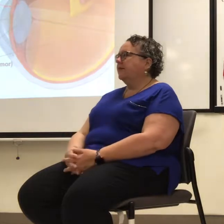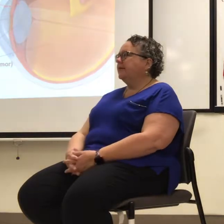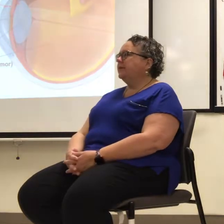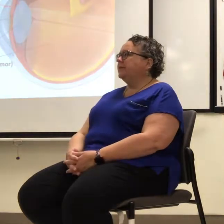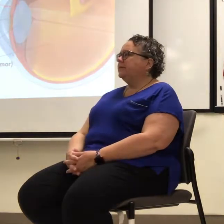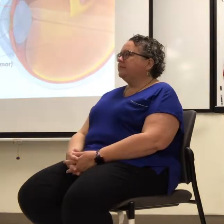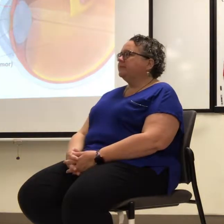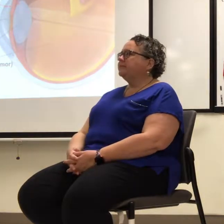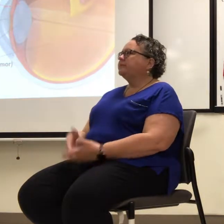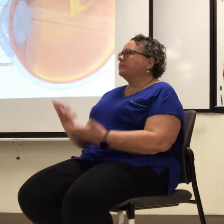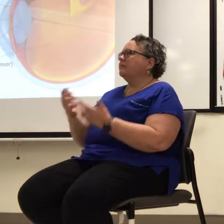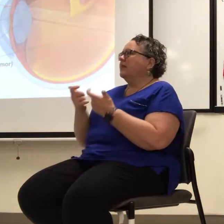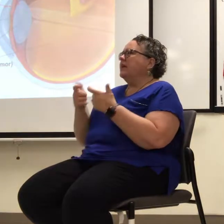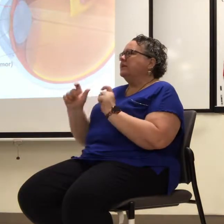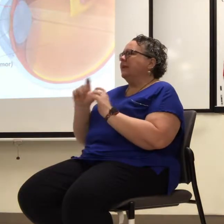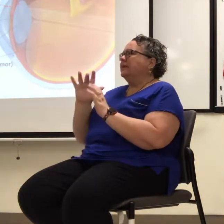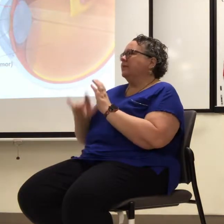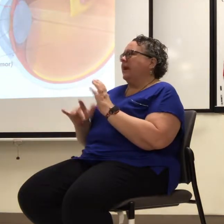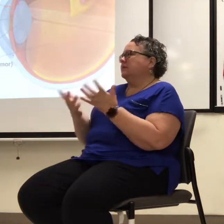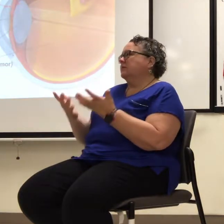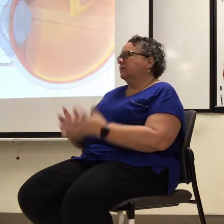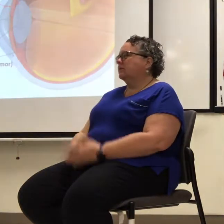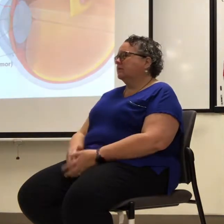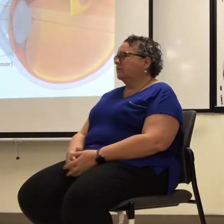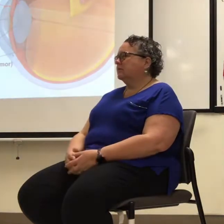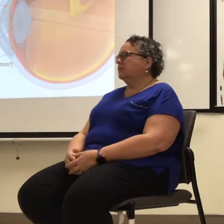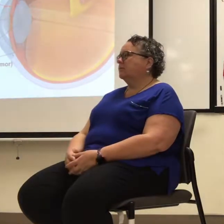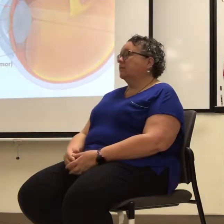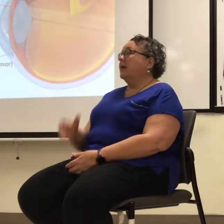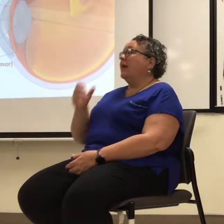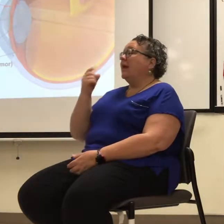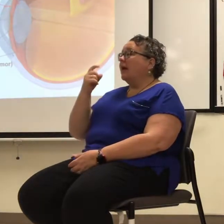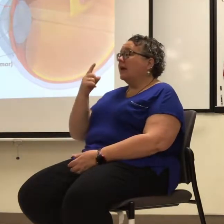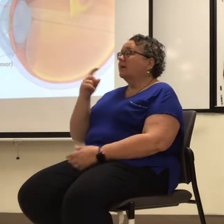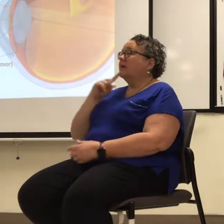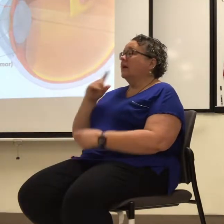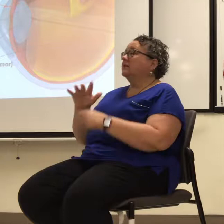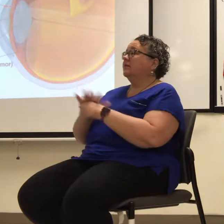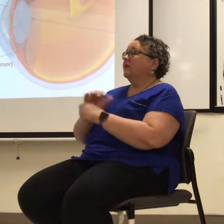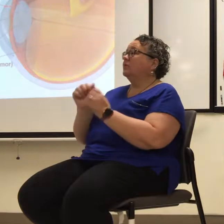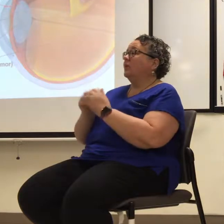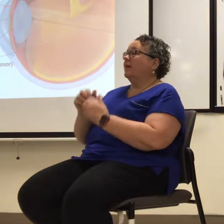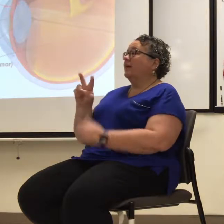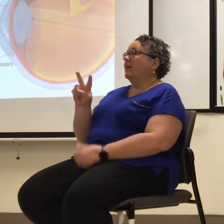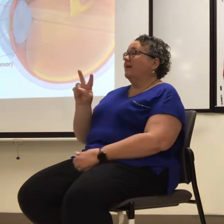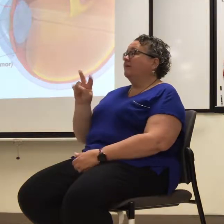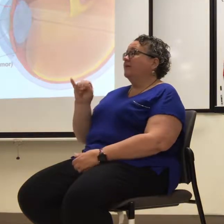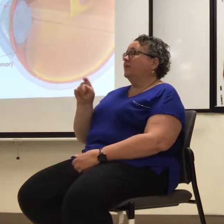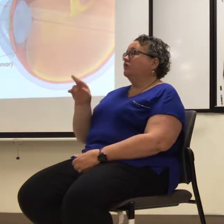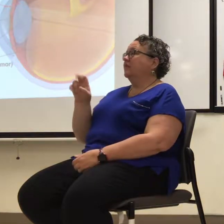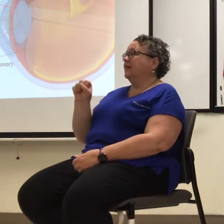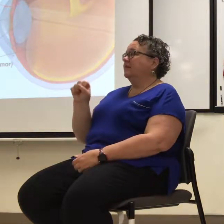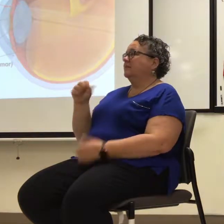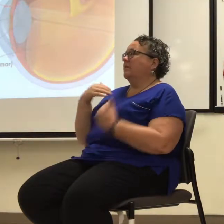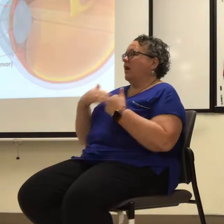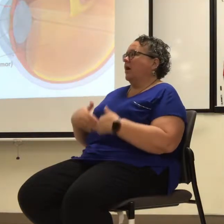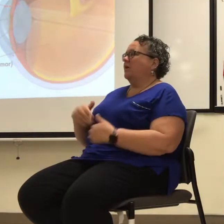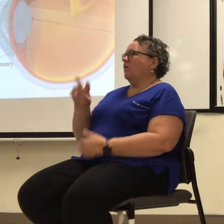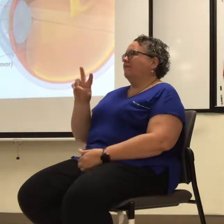Pretty much, it's a big space. And it's occupied by the vitreous body or vitreous humor.